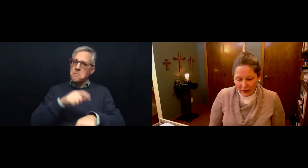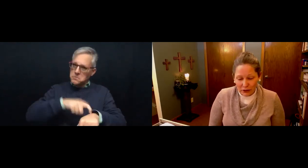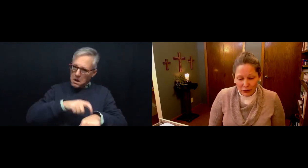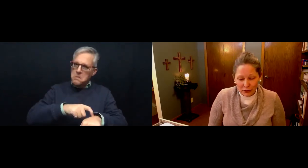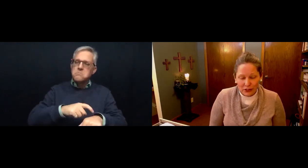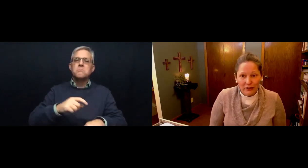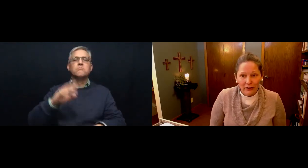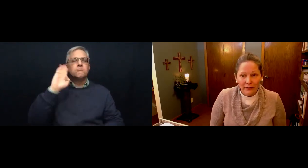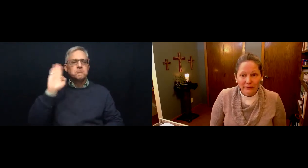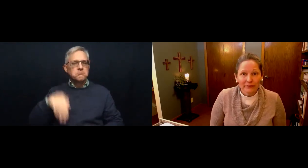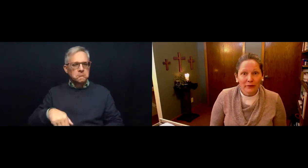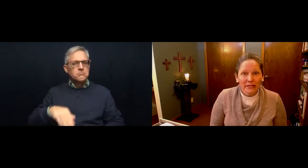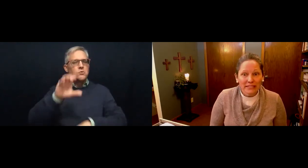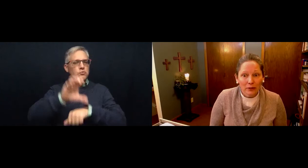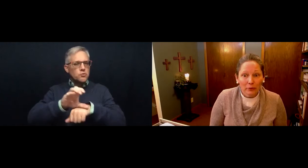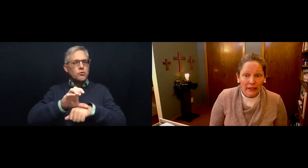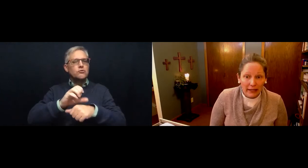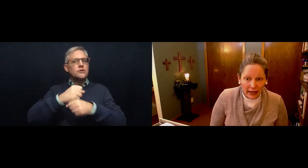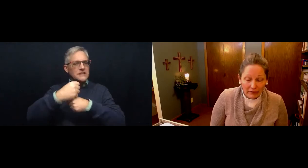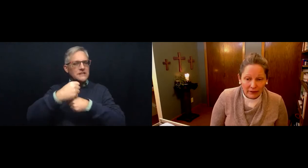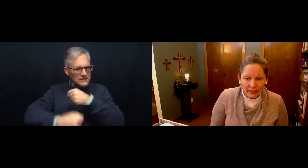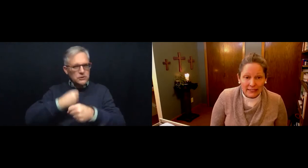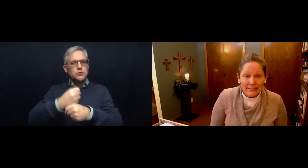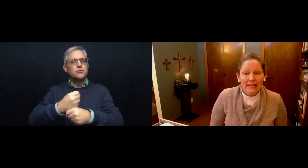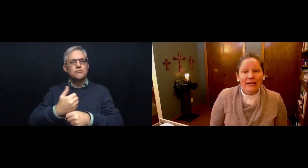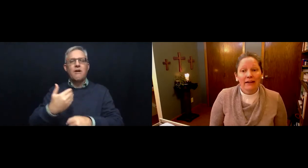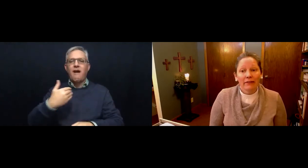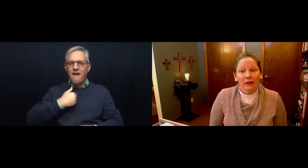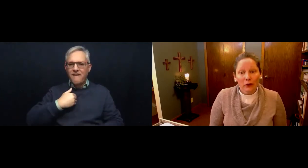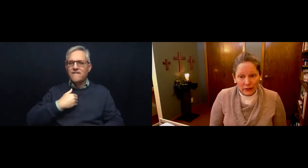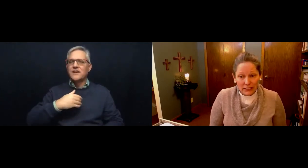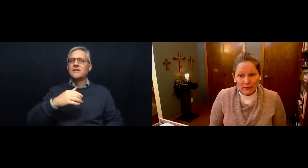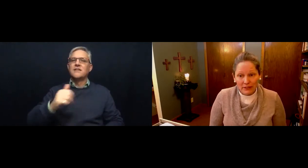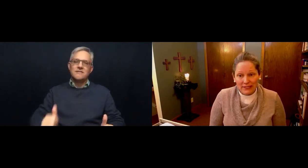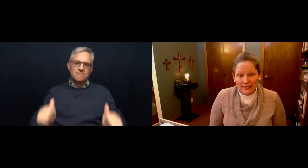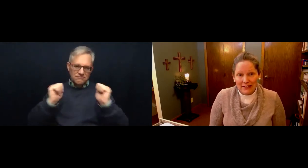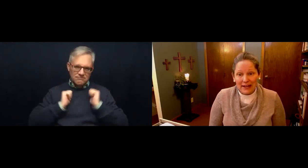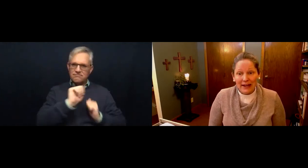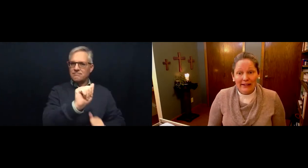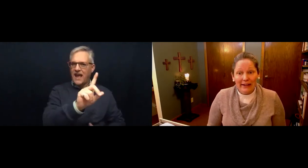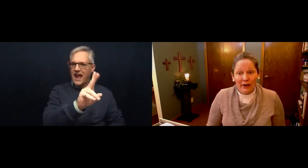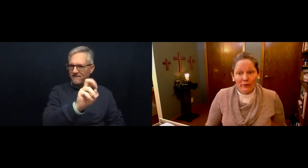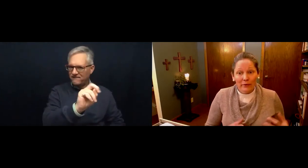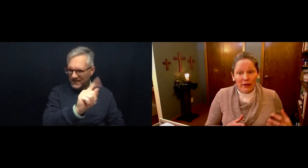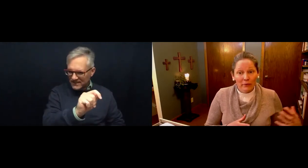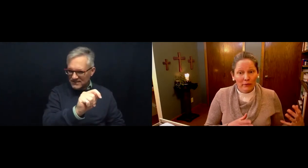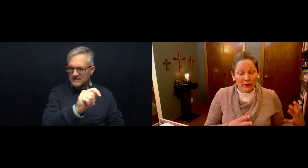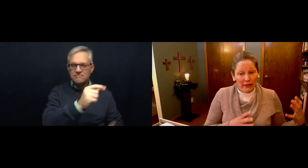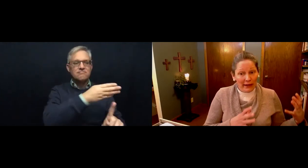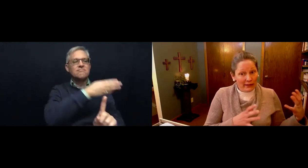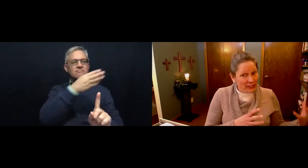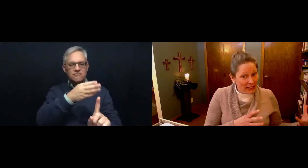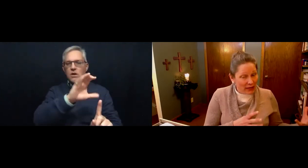of our church year. You know, we celebrated Advent and then Christmas, and now